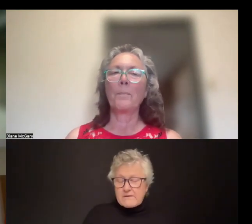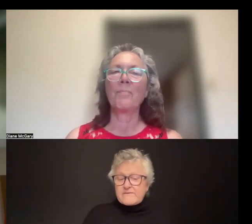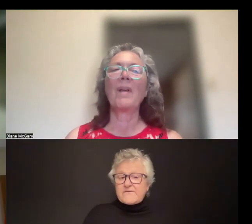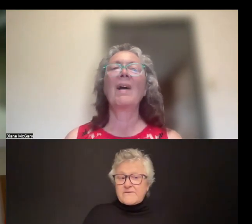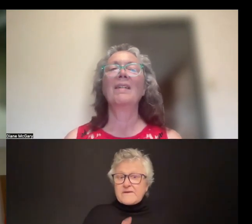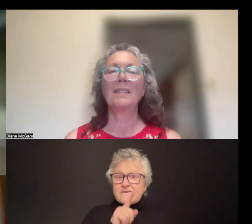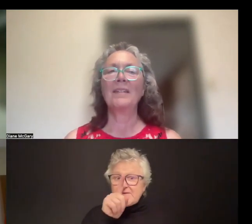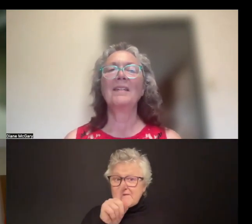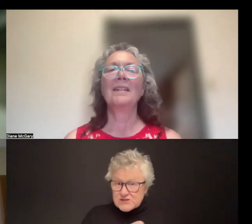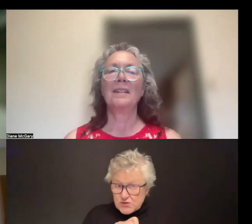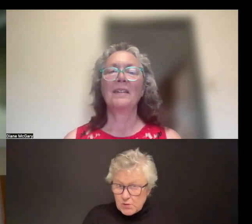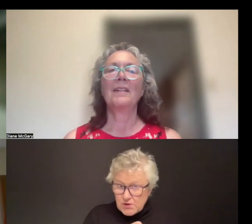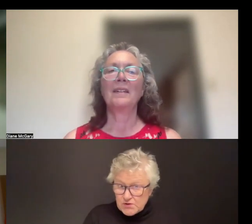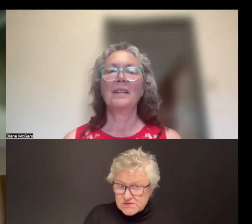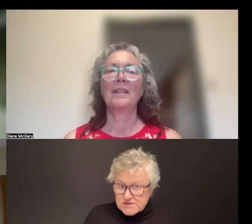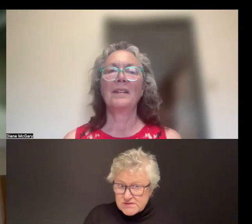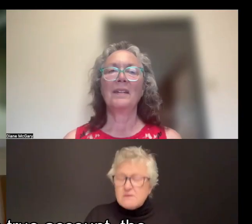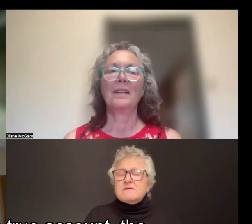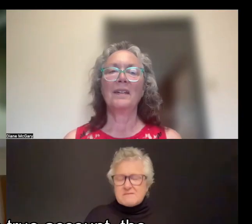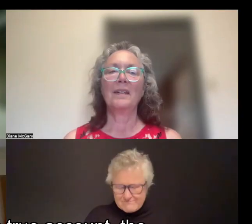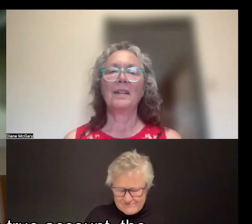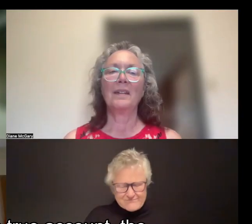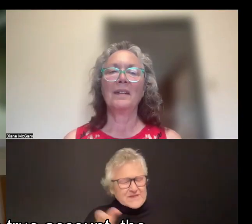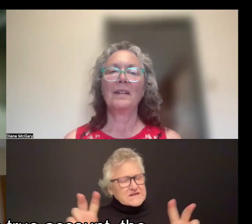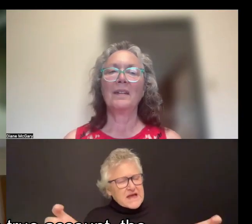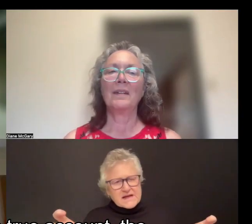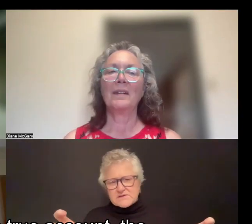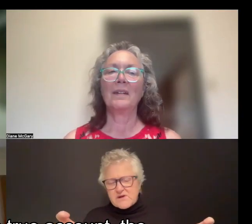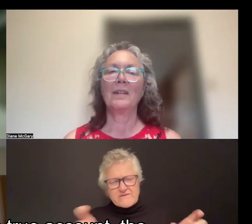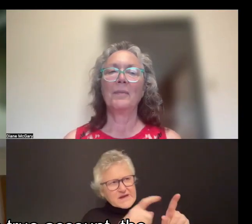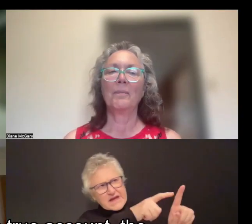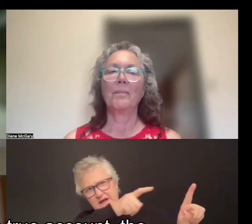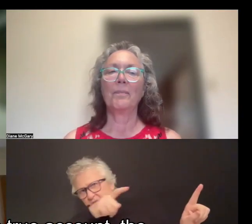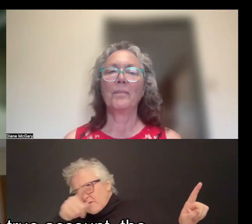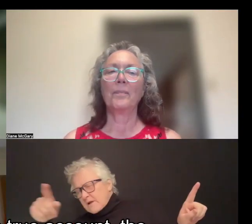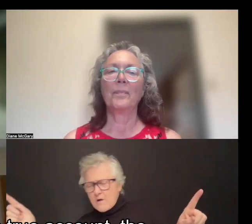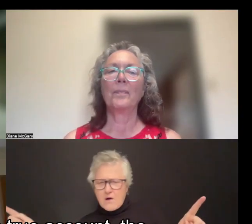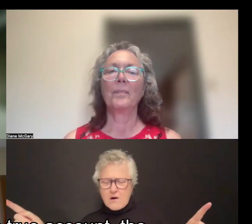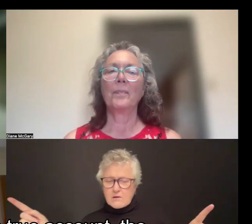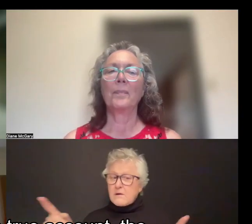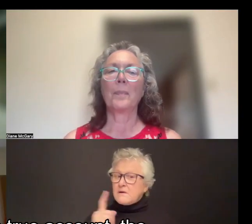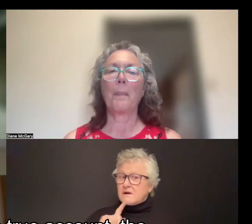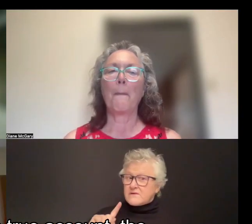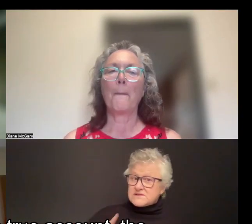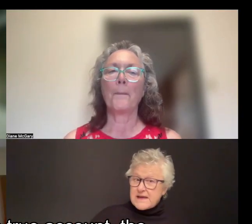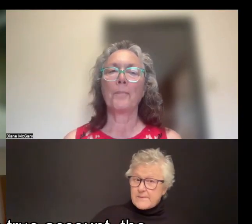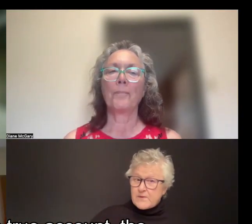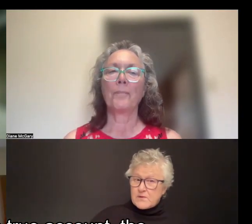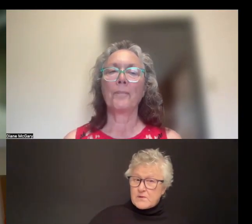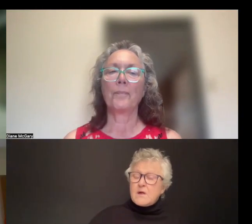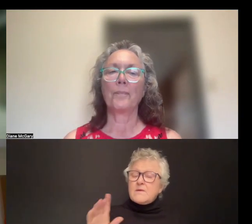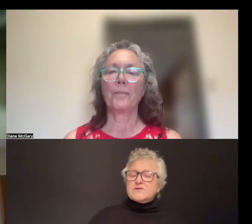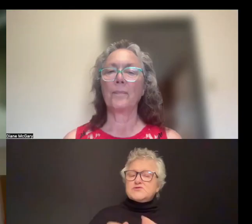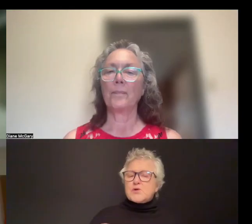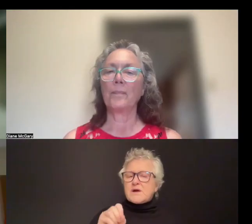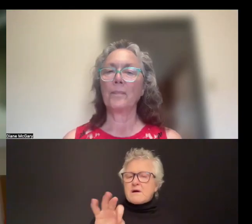Foundling. And as you read in A True Account, the question of authorship is sort of at